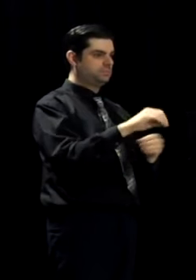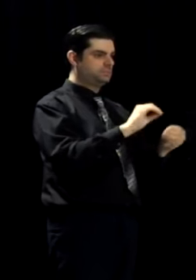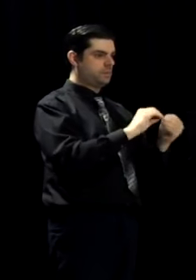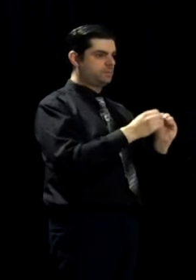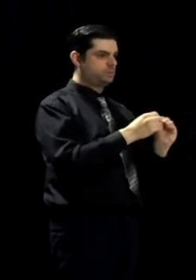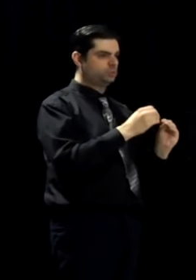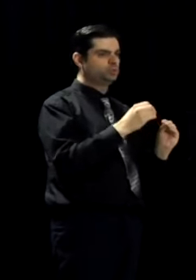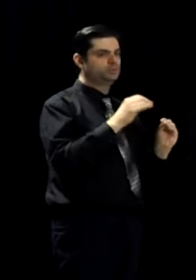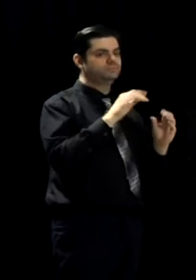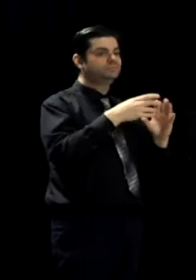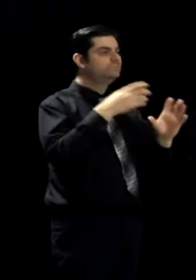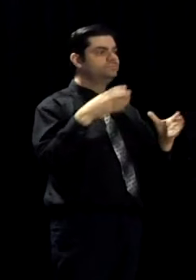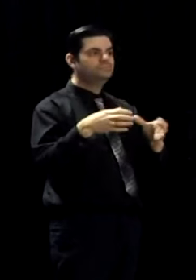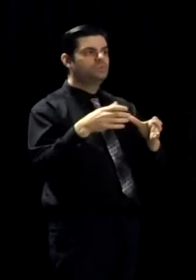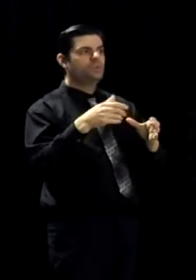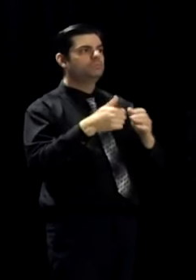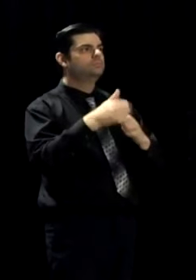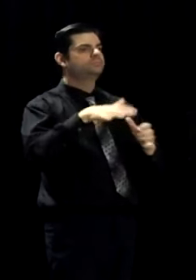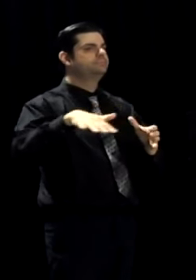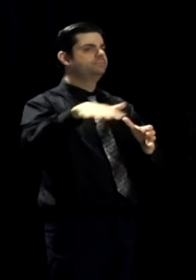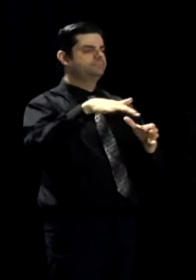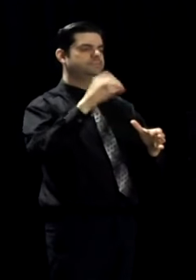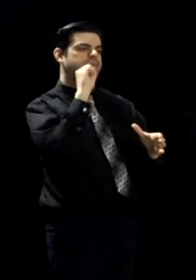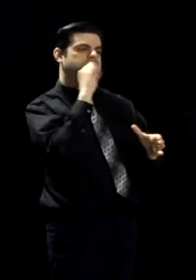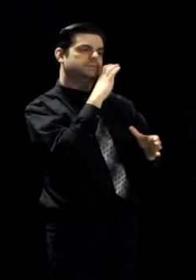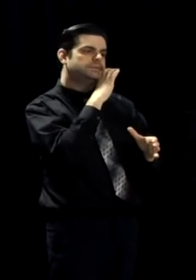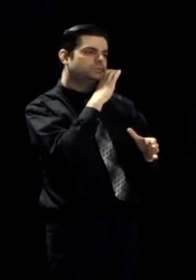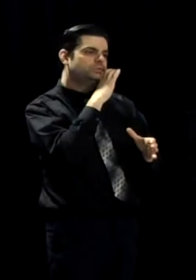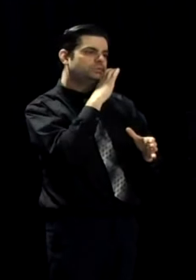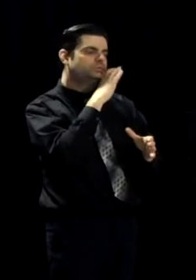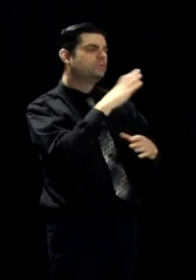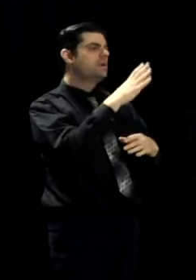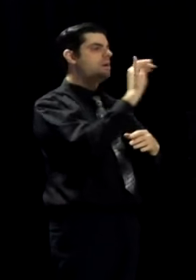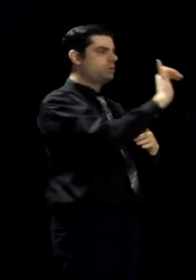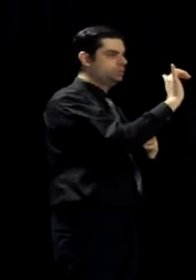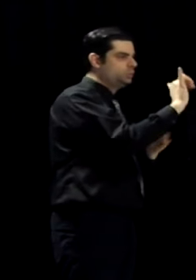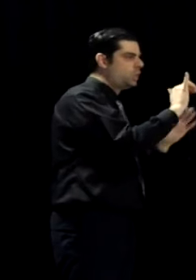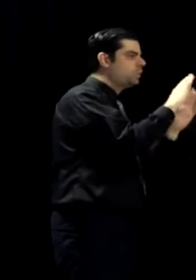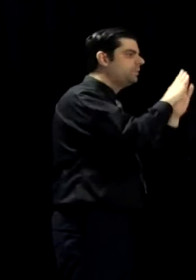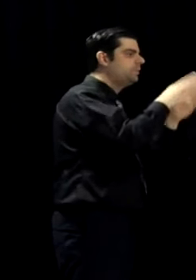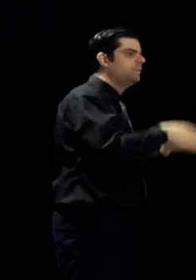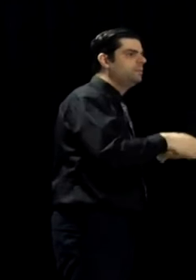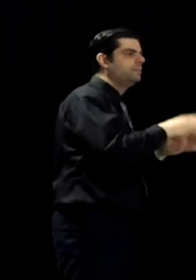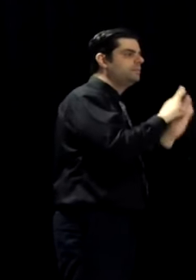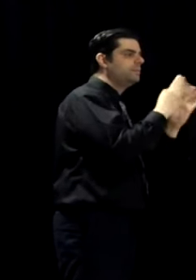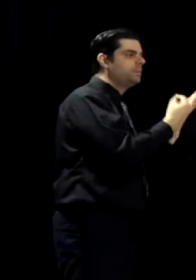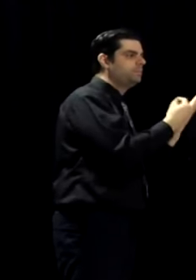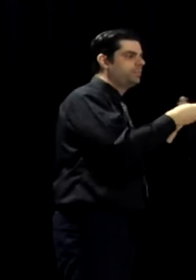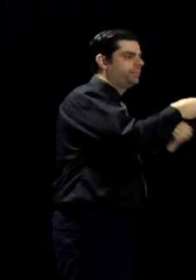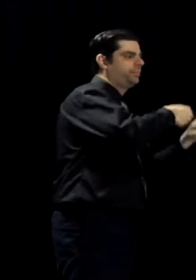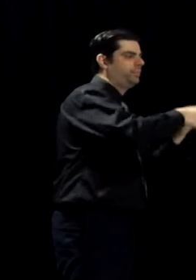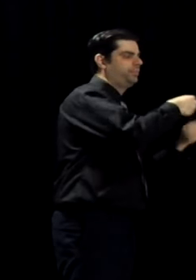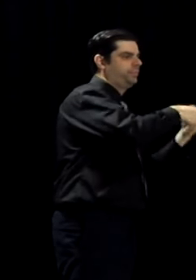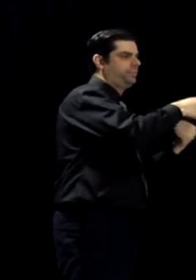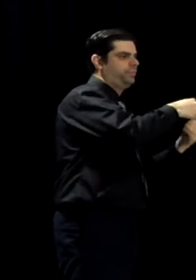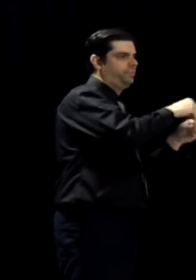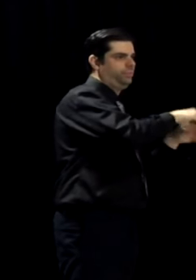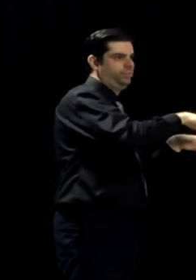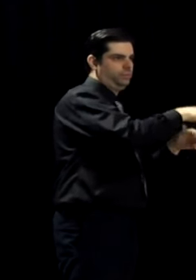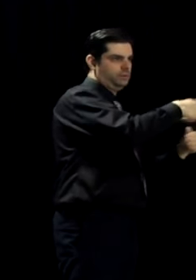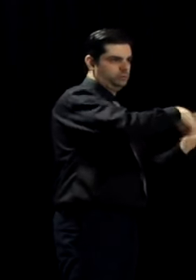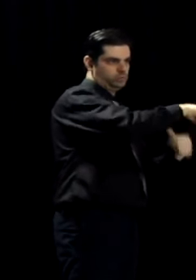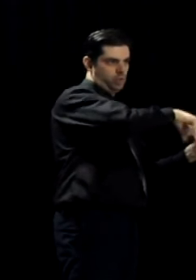related or contact cases. We're going to go into contacts a little bit. But those are